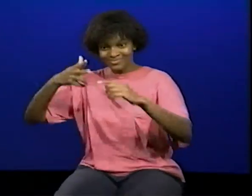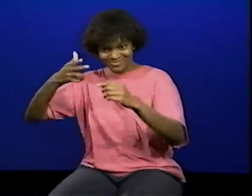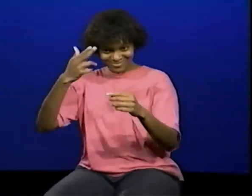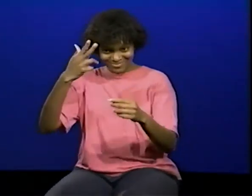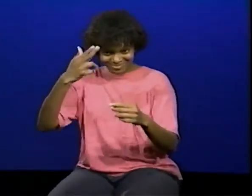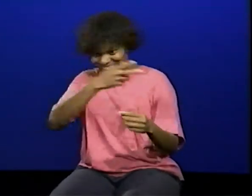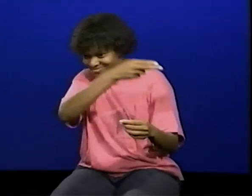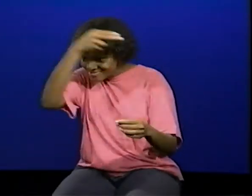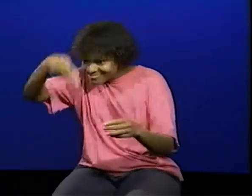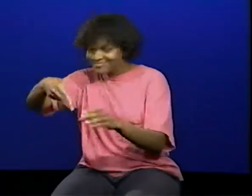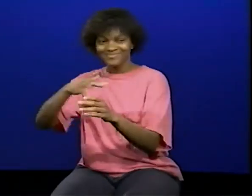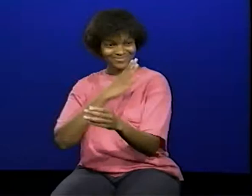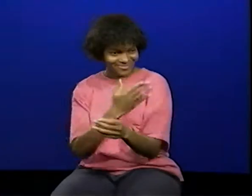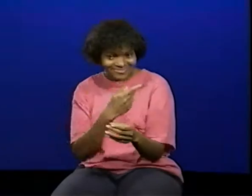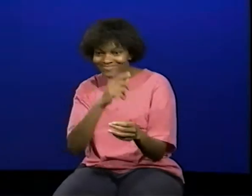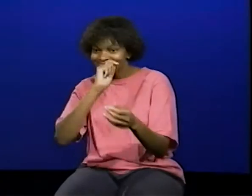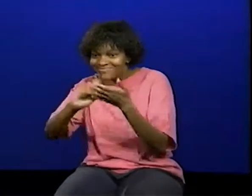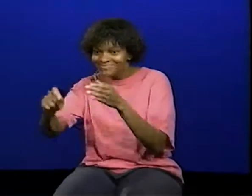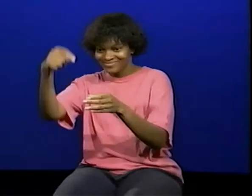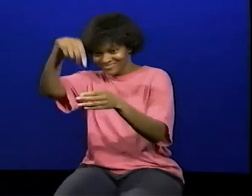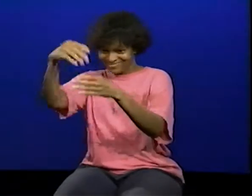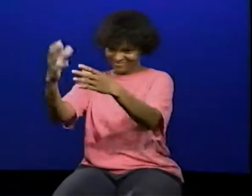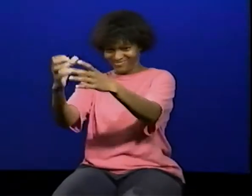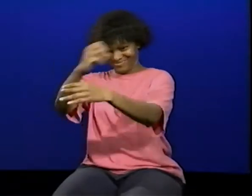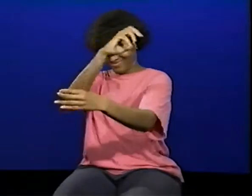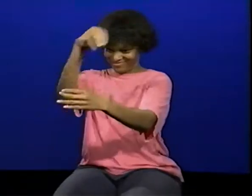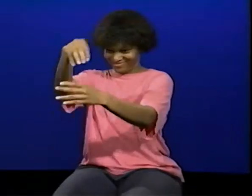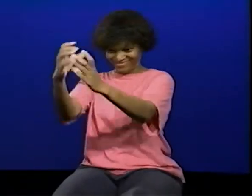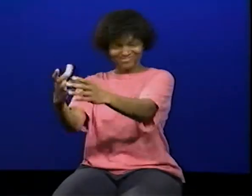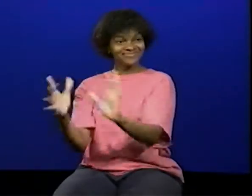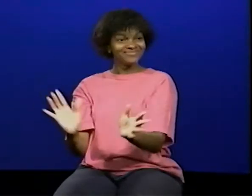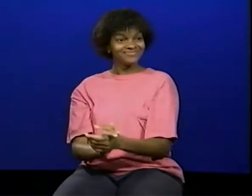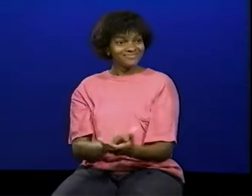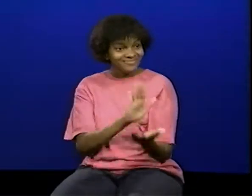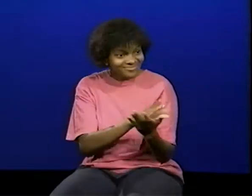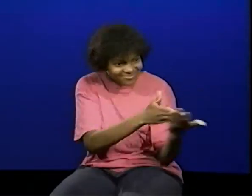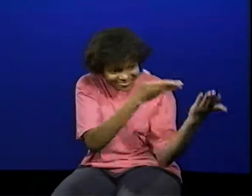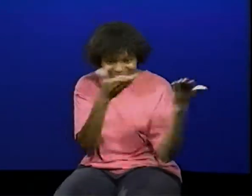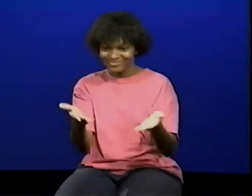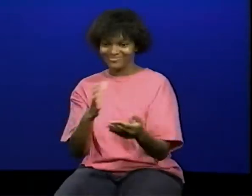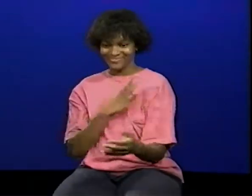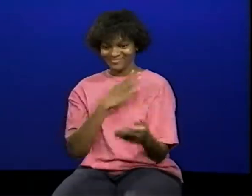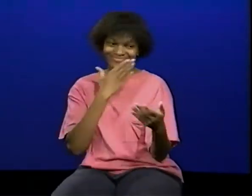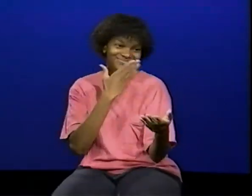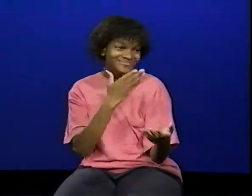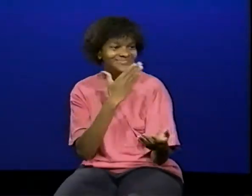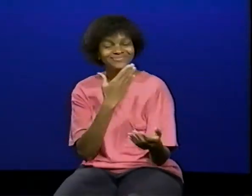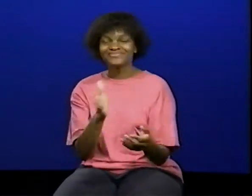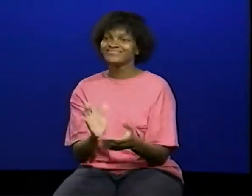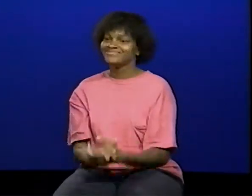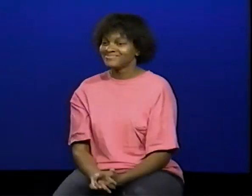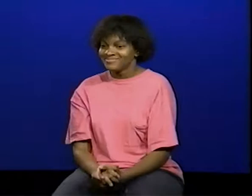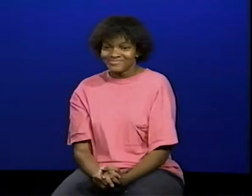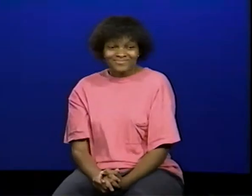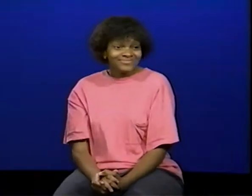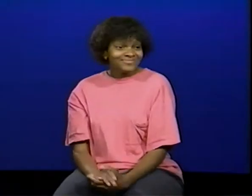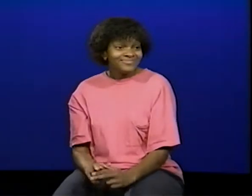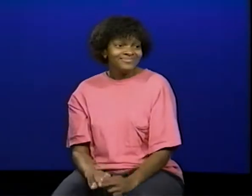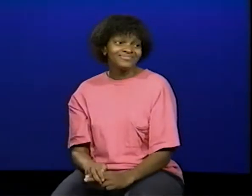it and some scissors and stapler and all kinds of things from my office. It was really great, and